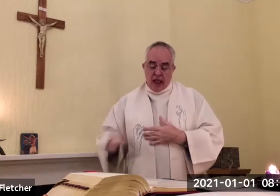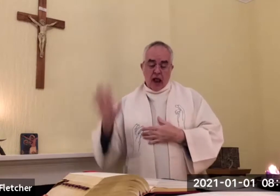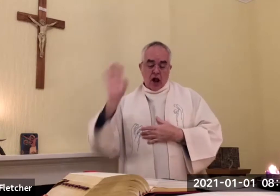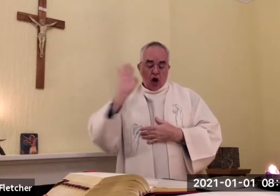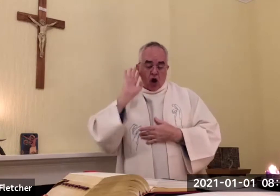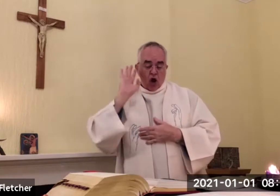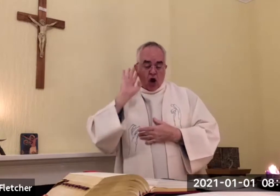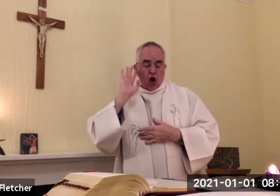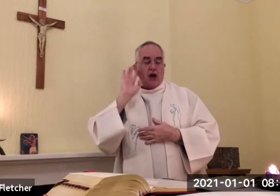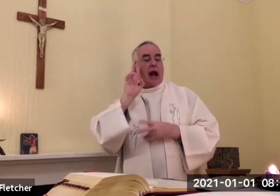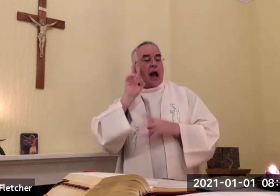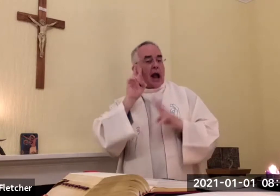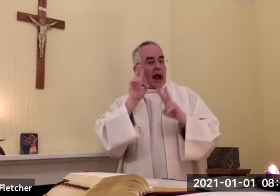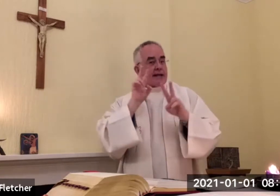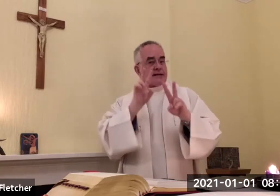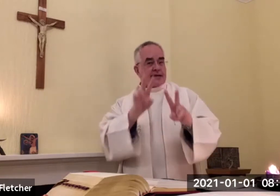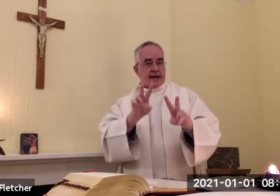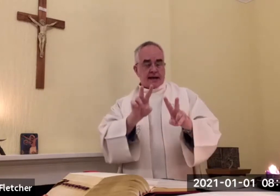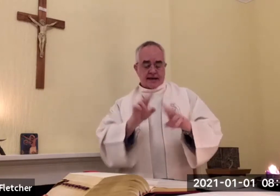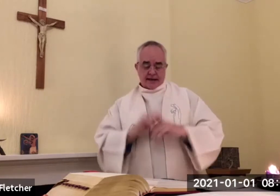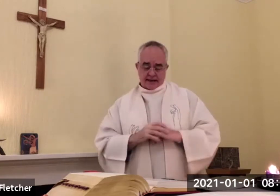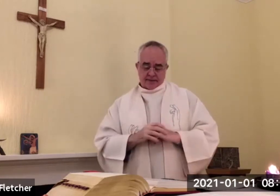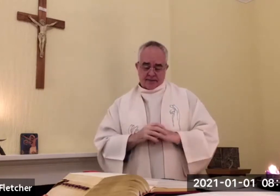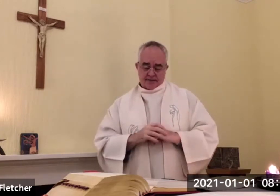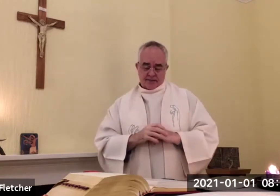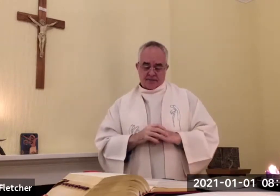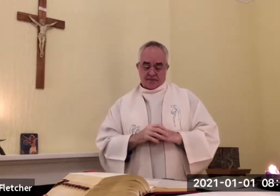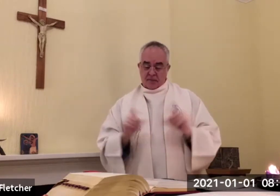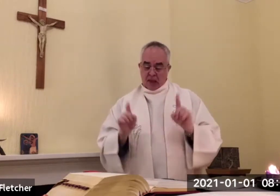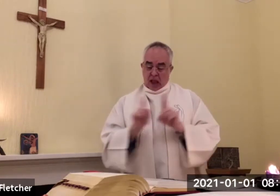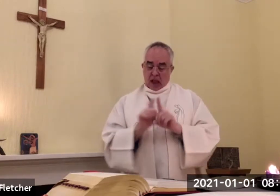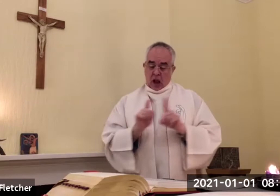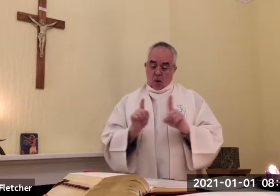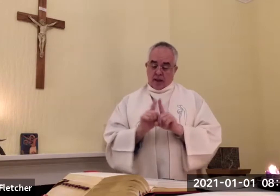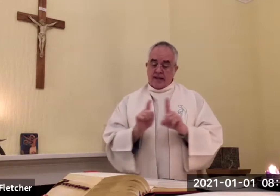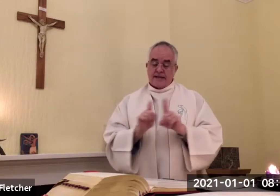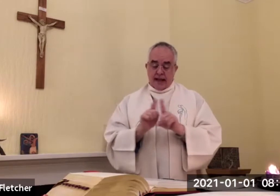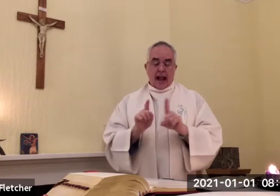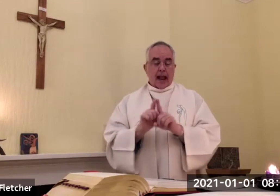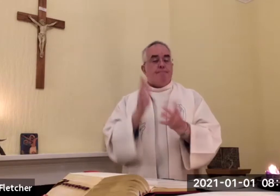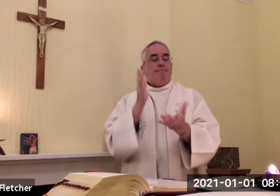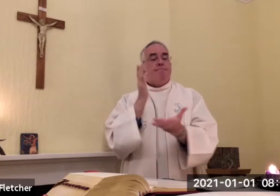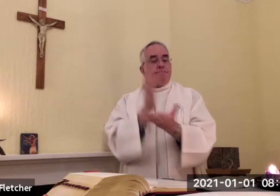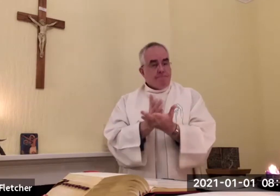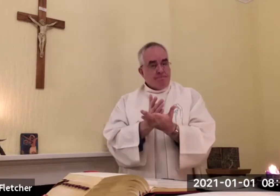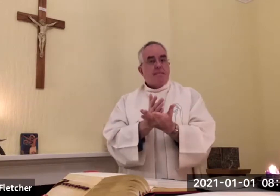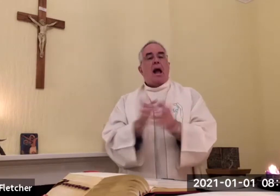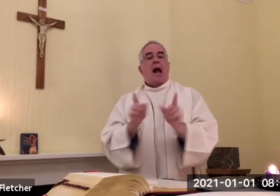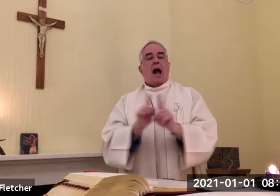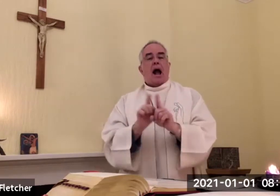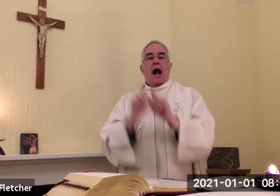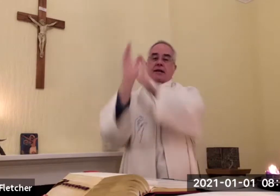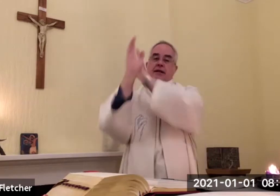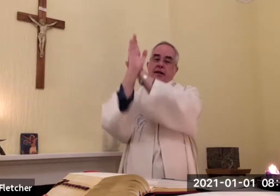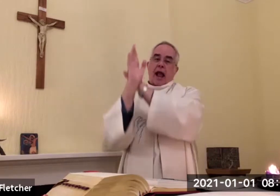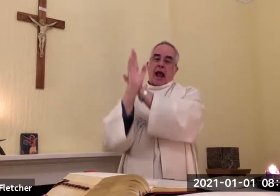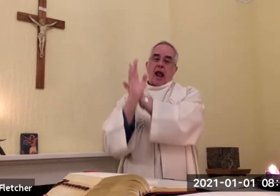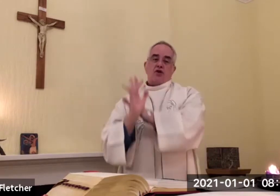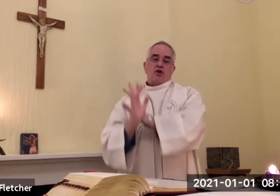had heard and seen. It was the same as the